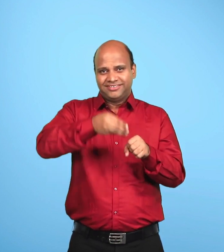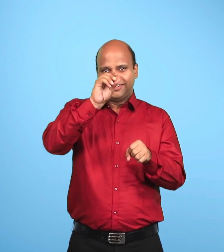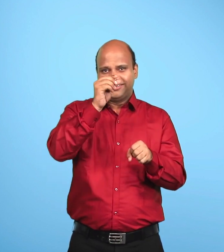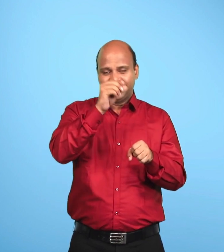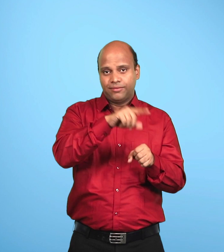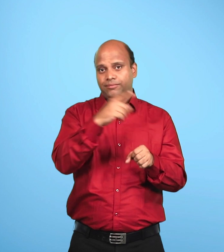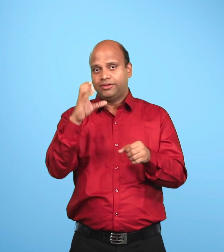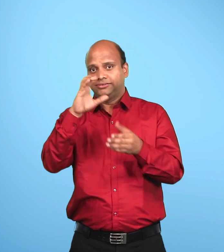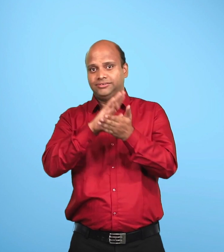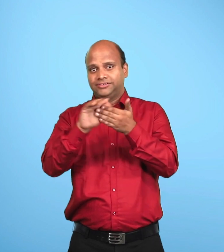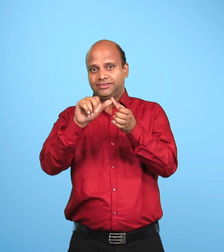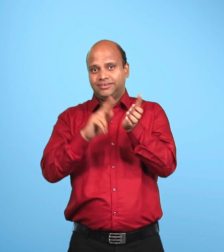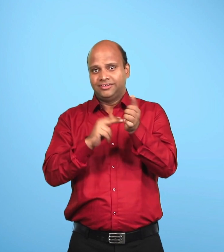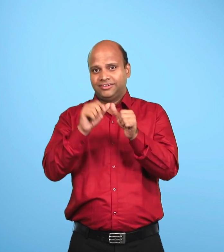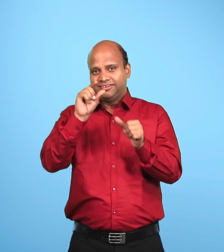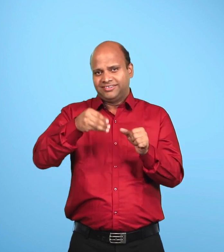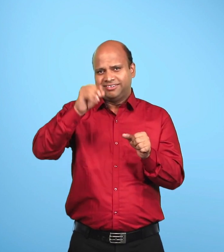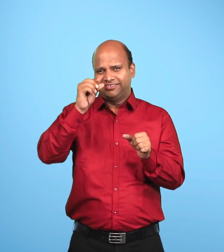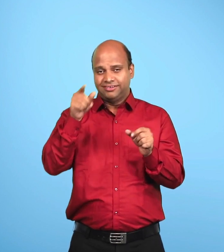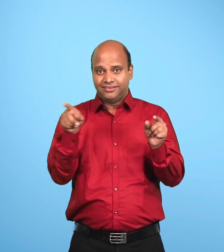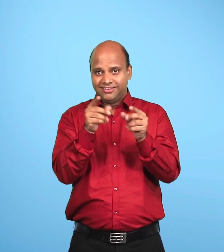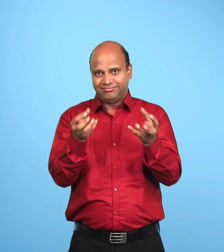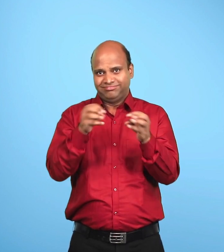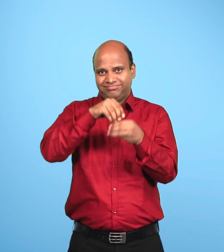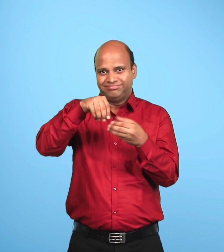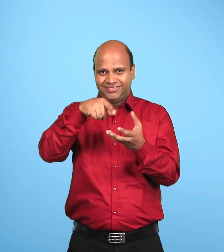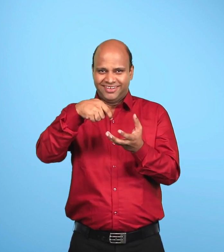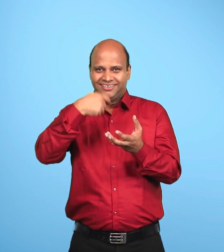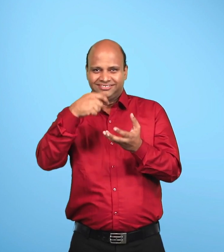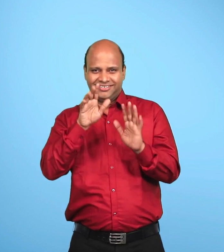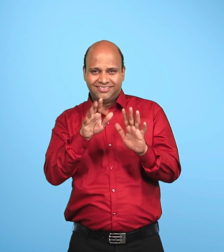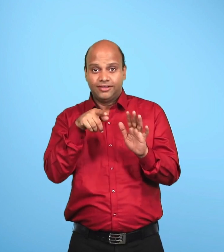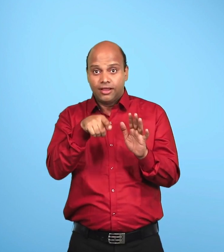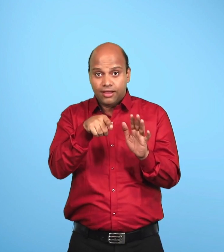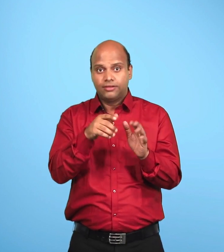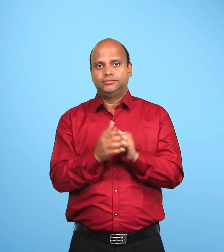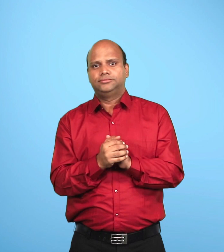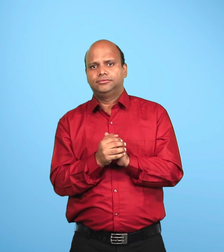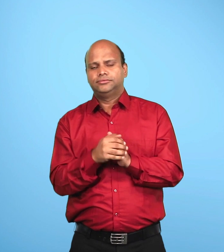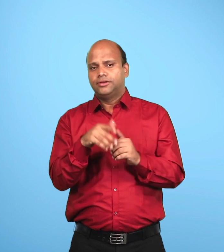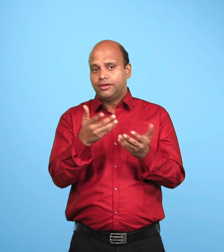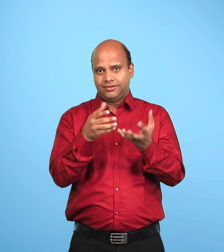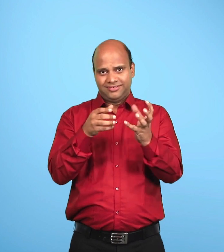from moong and chana seeds. When the seed turned into a sprout, it is said to